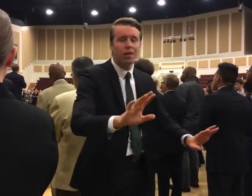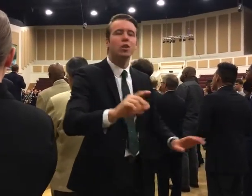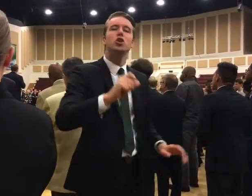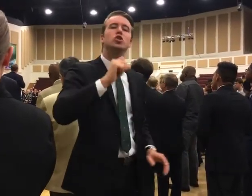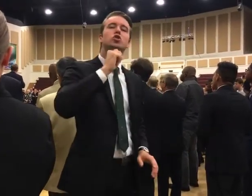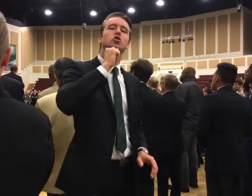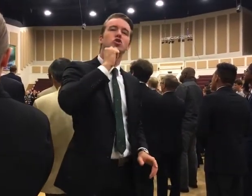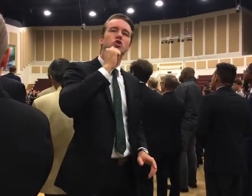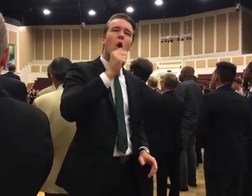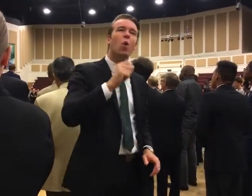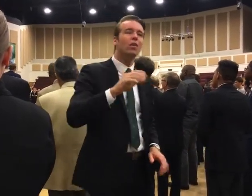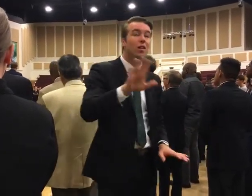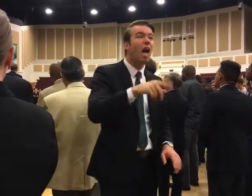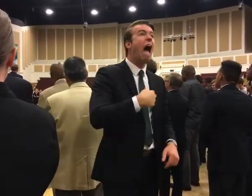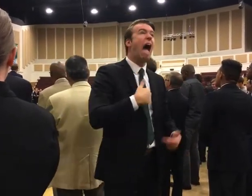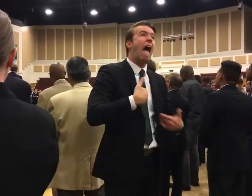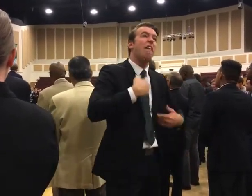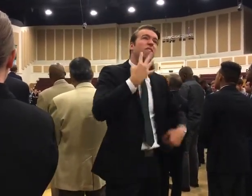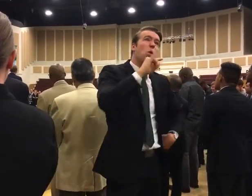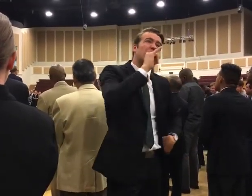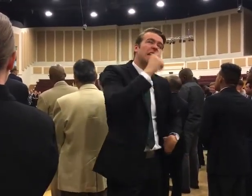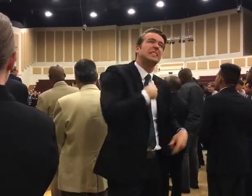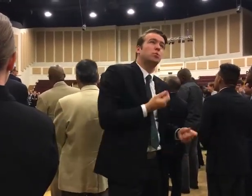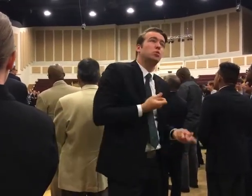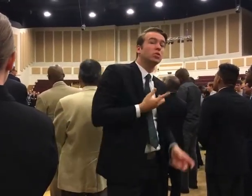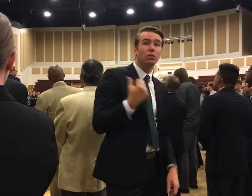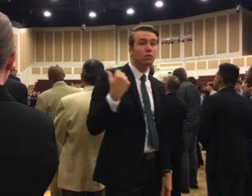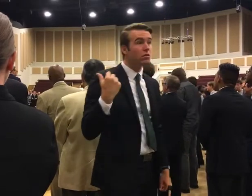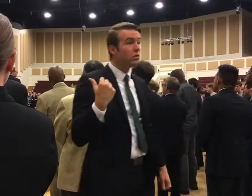Don't give me, you got 4 kids. She's got 4 kids too.